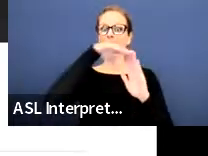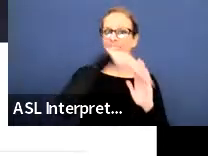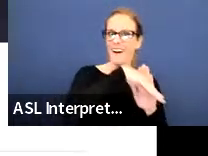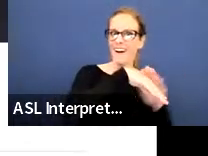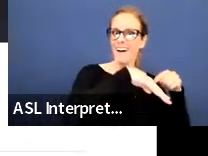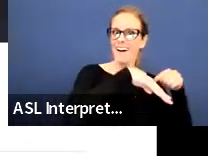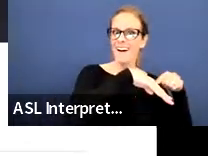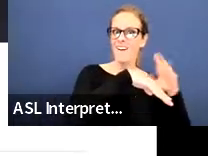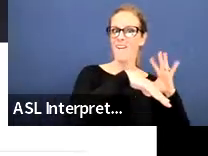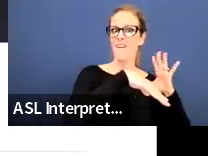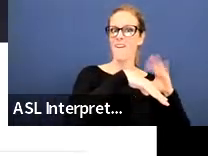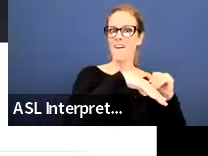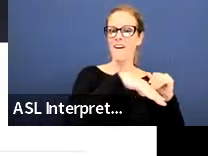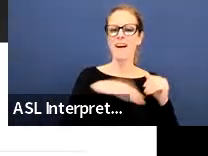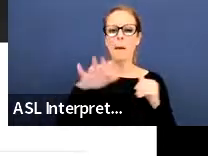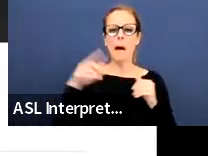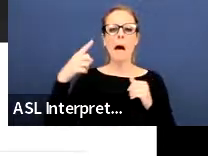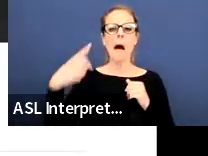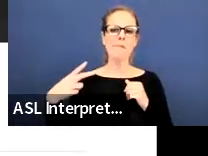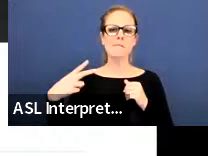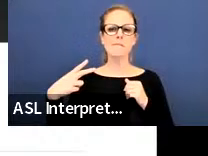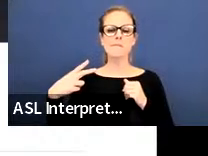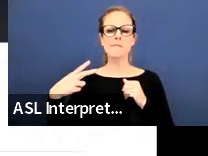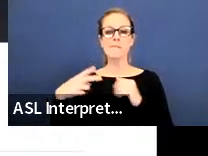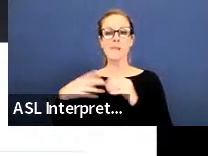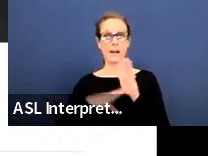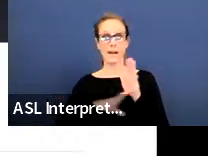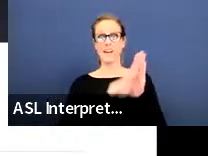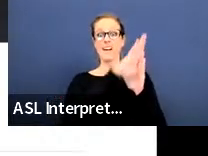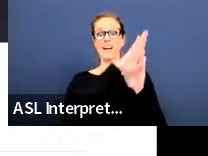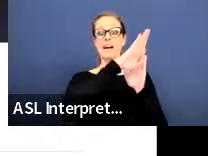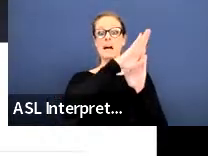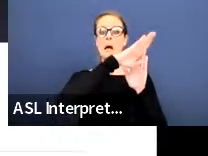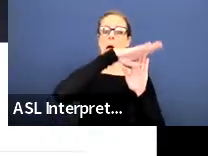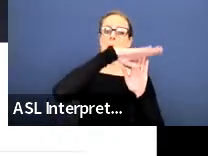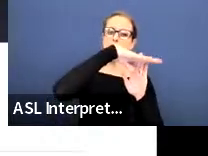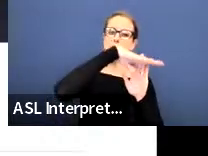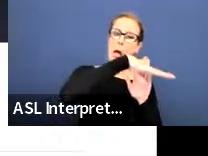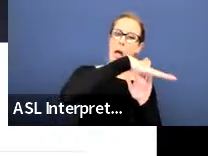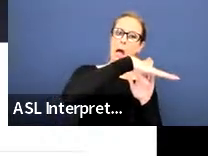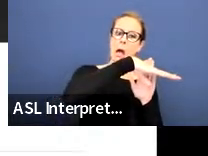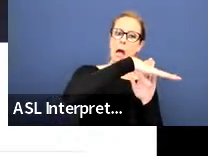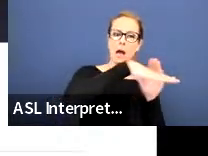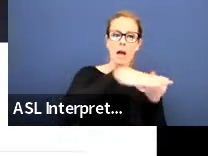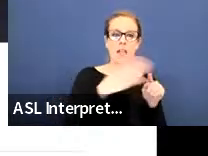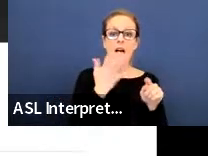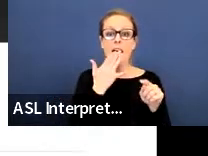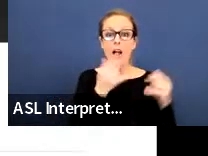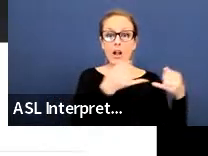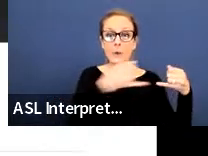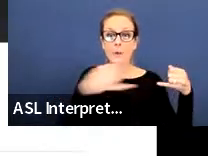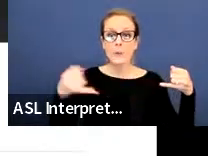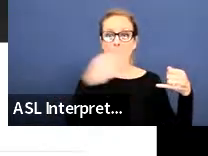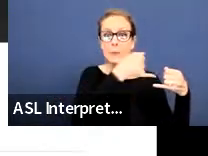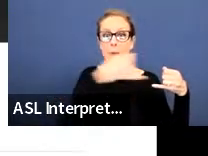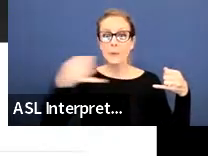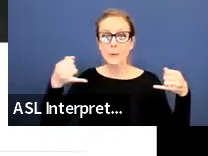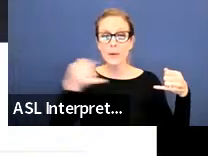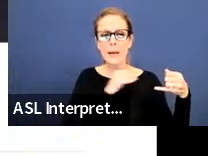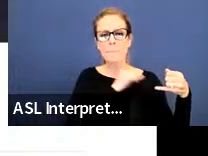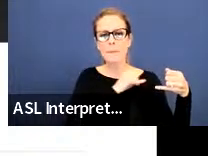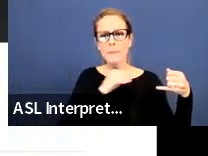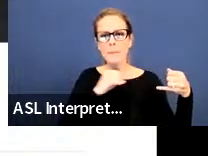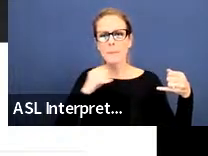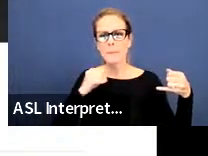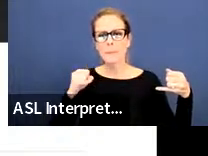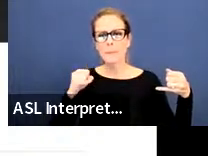about halfway from the peak here in this figure. Those colored lines at the bottom, those are those community